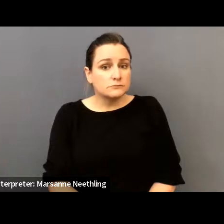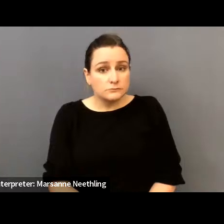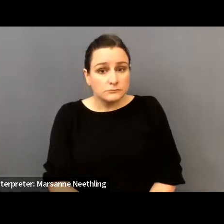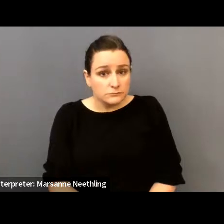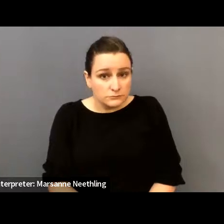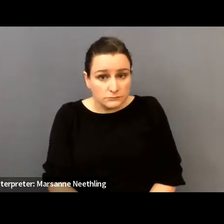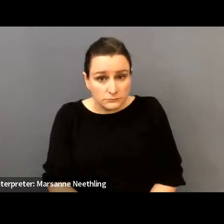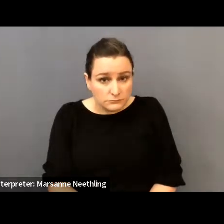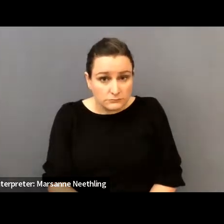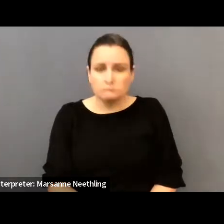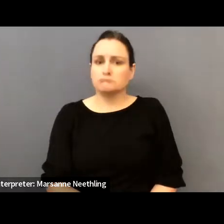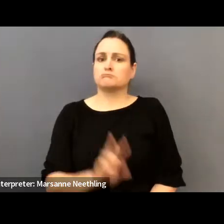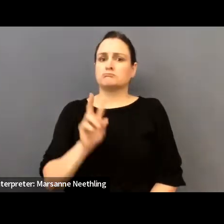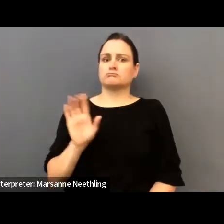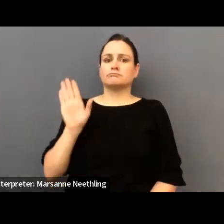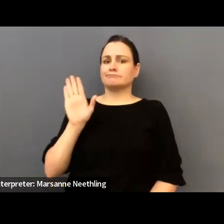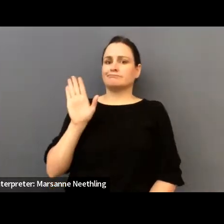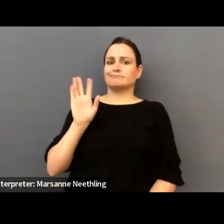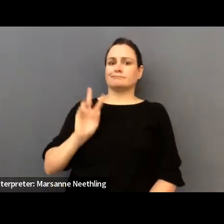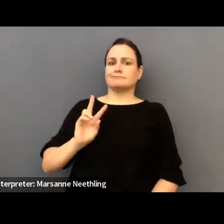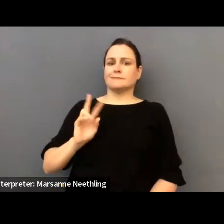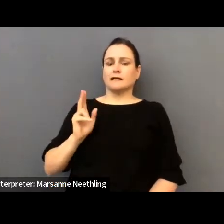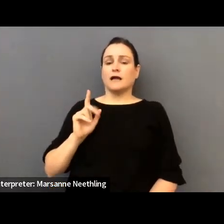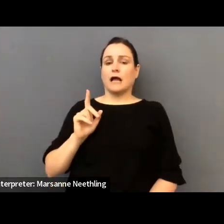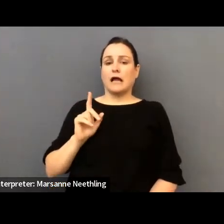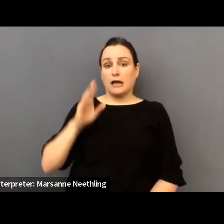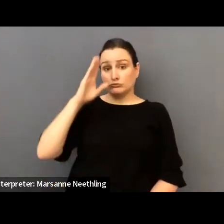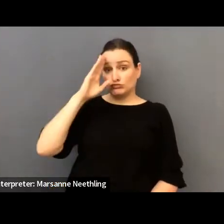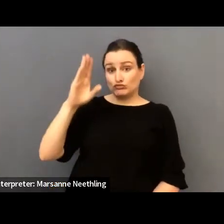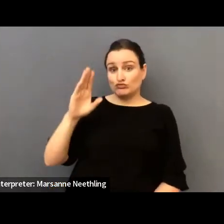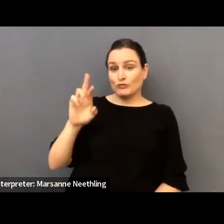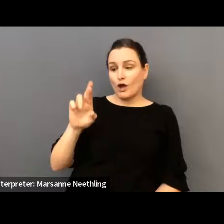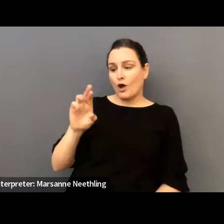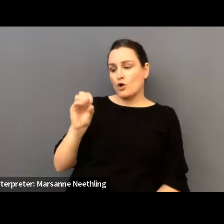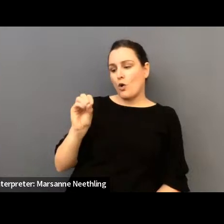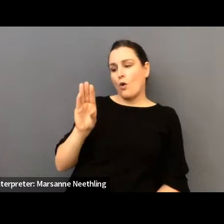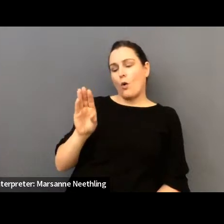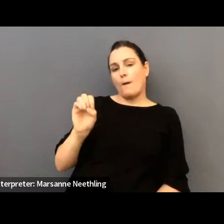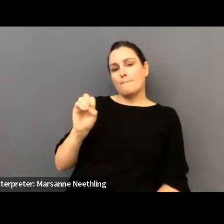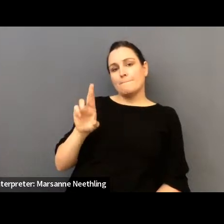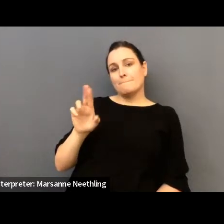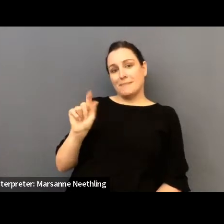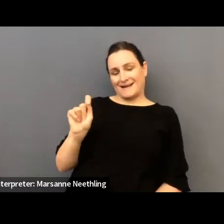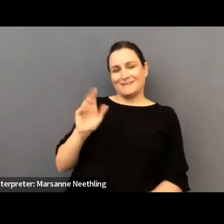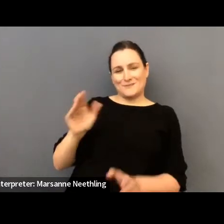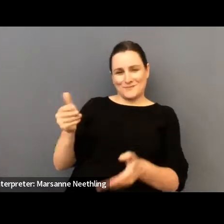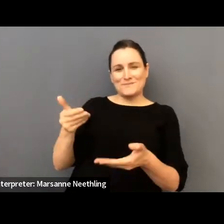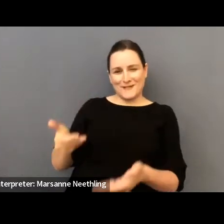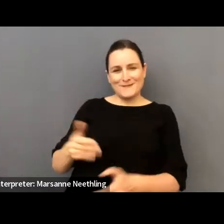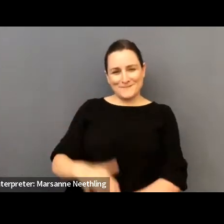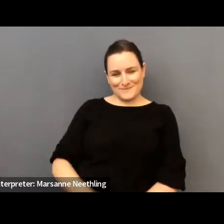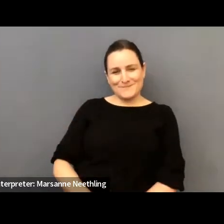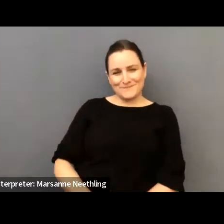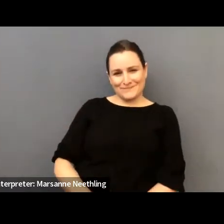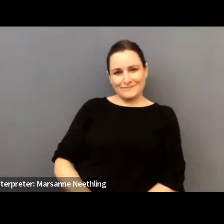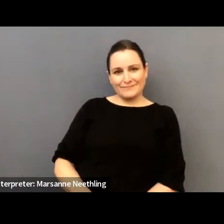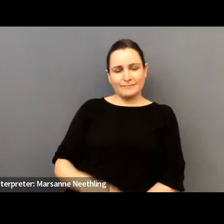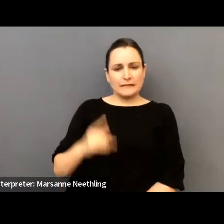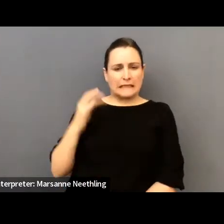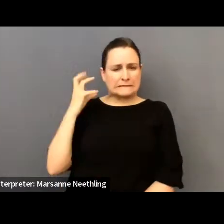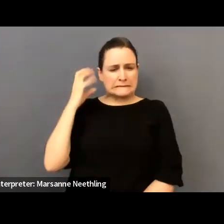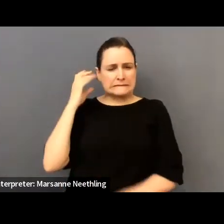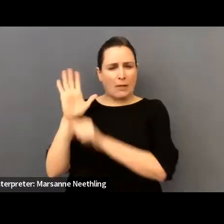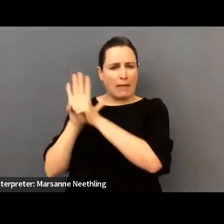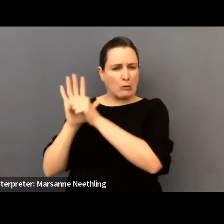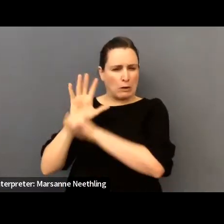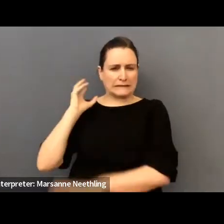Hello, sir. Hi, Robert. Welcome. Yeah. Yes, I'm very grateful.